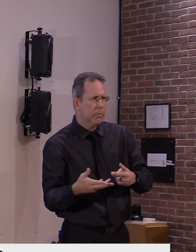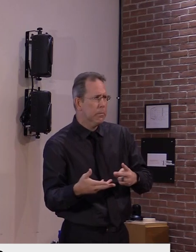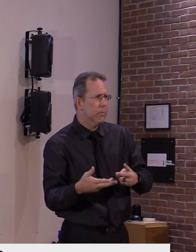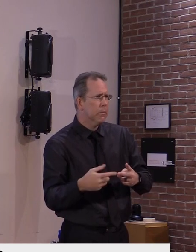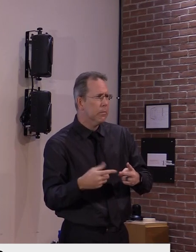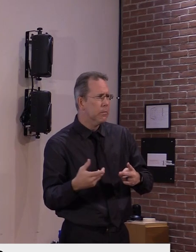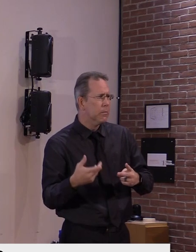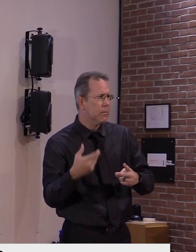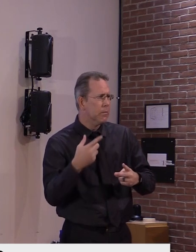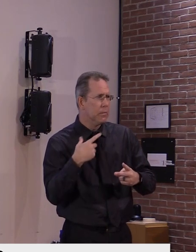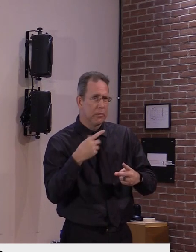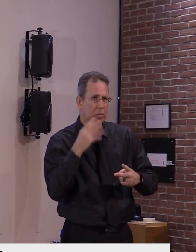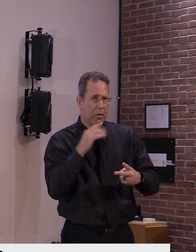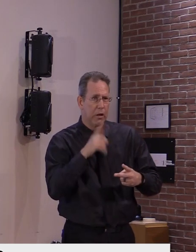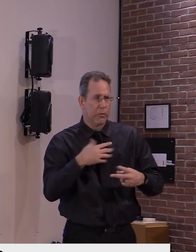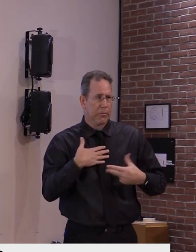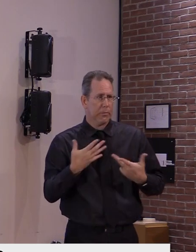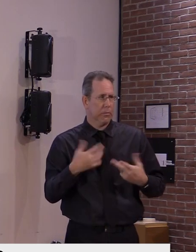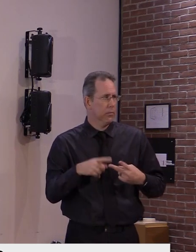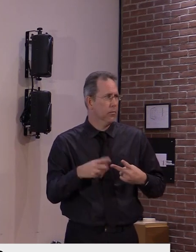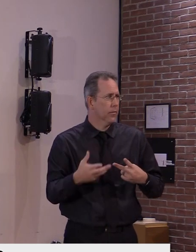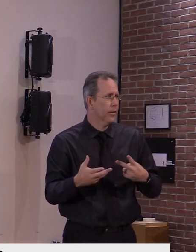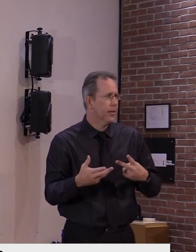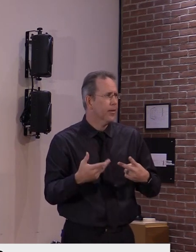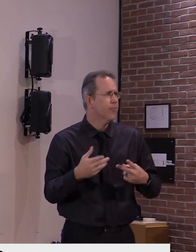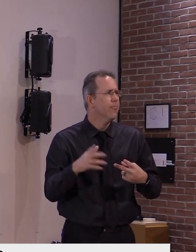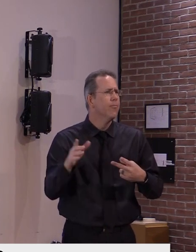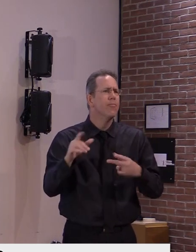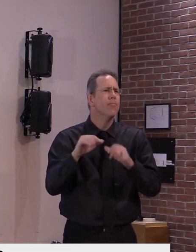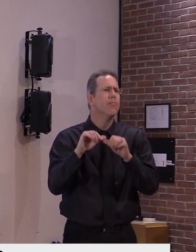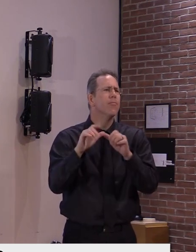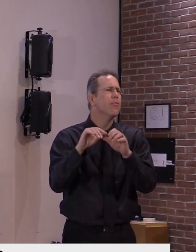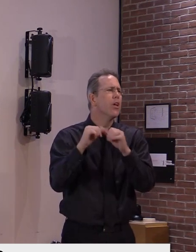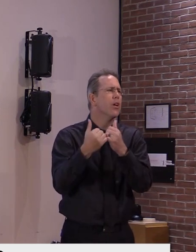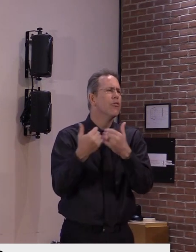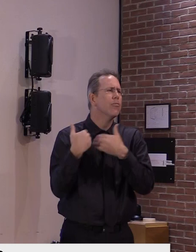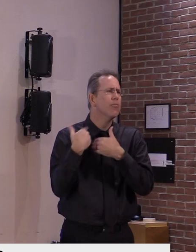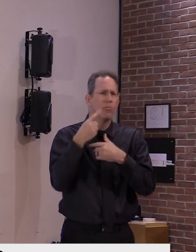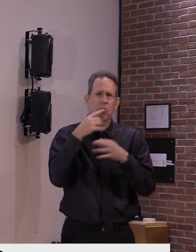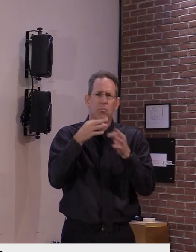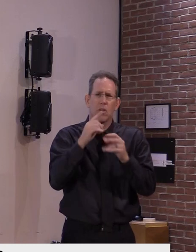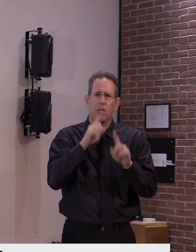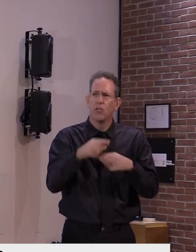that his agency headed that up. So, Commissioner Pichek.